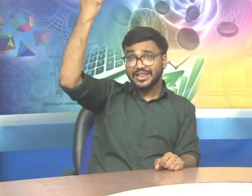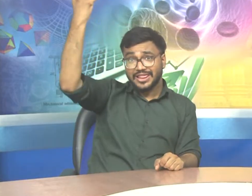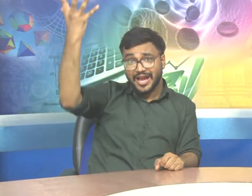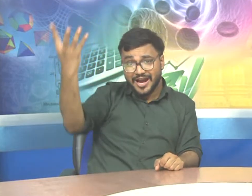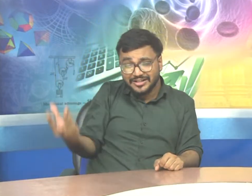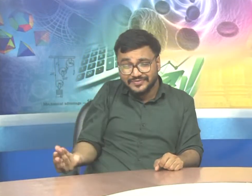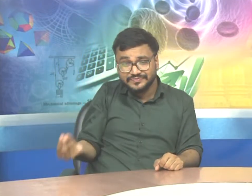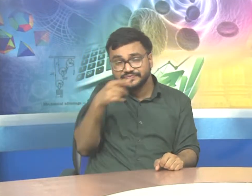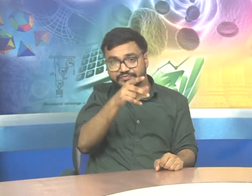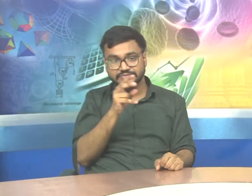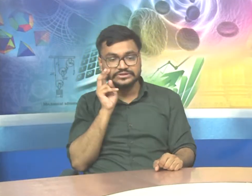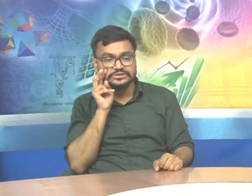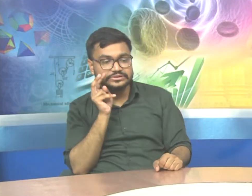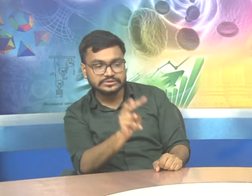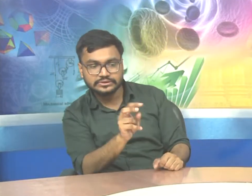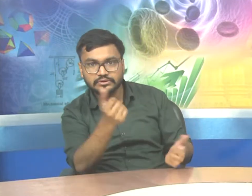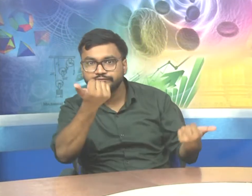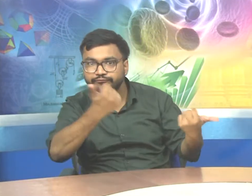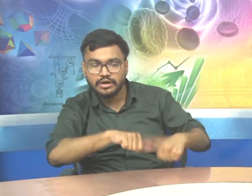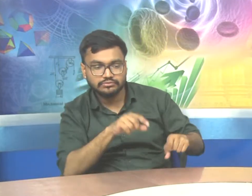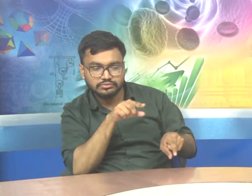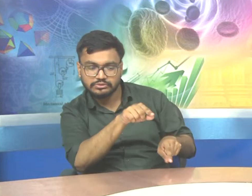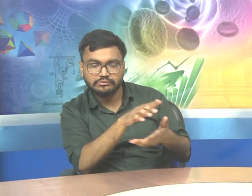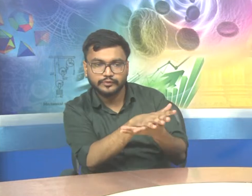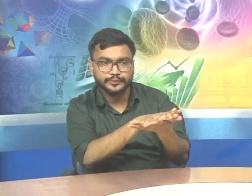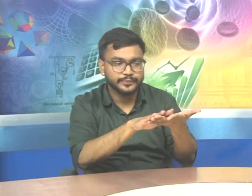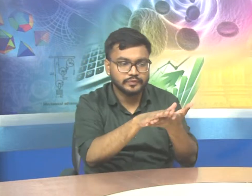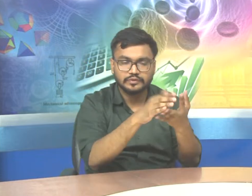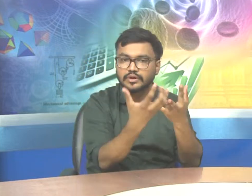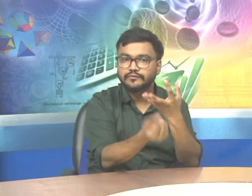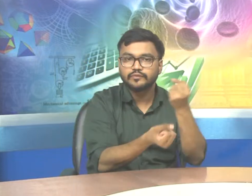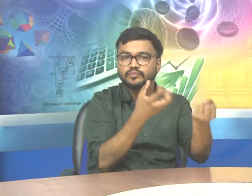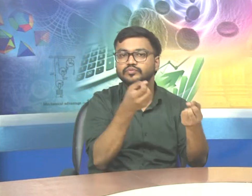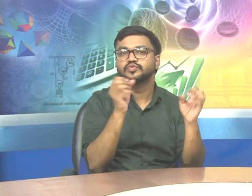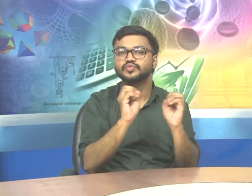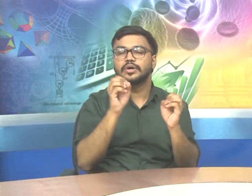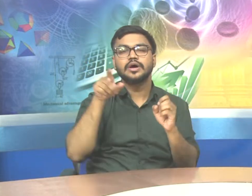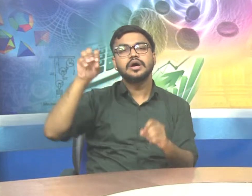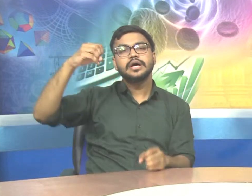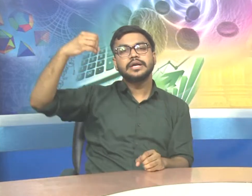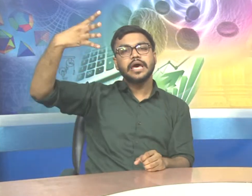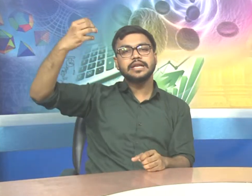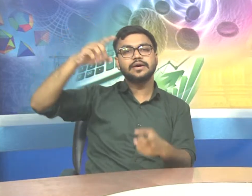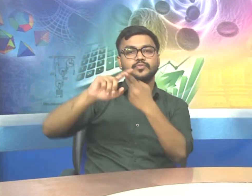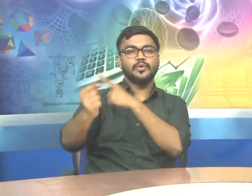If there is no light, we won't be able to see anything.